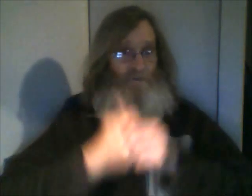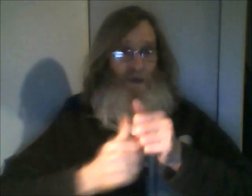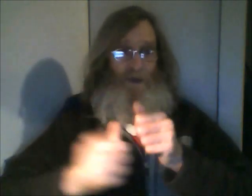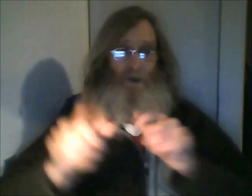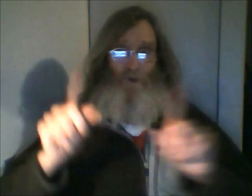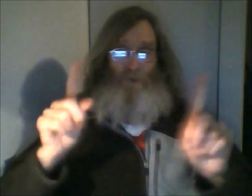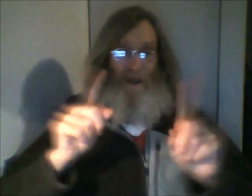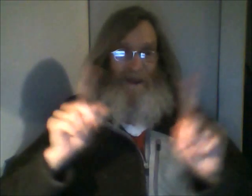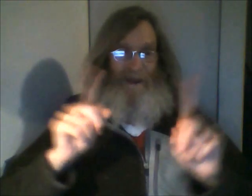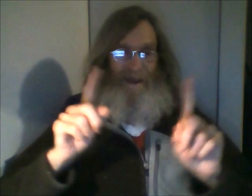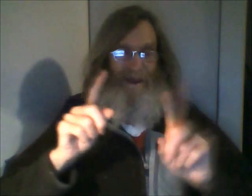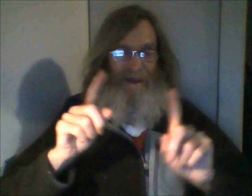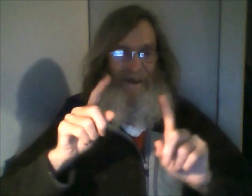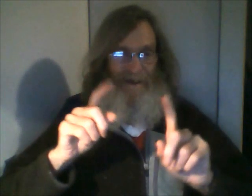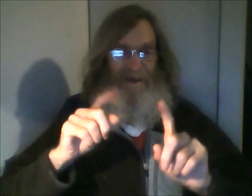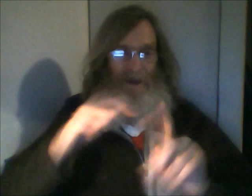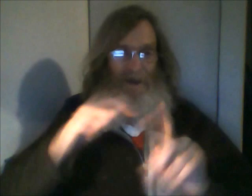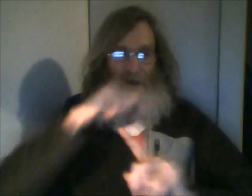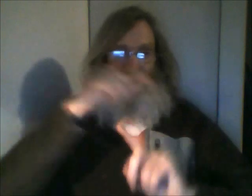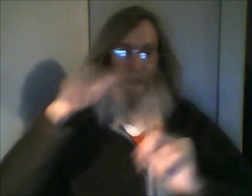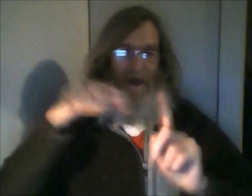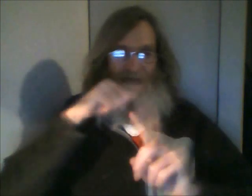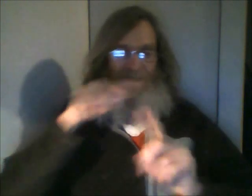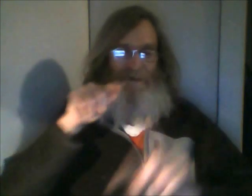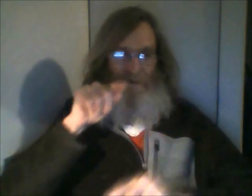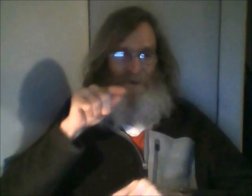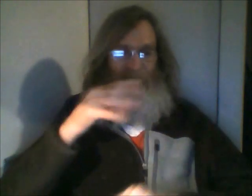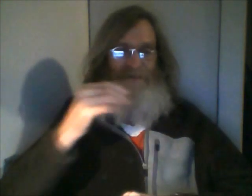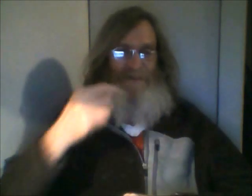A worker puts the bundle into a forge that softens the steel at